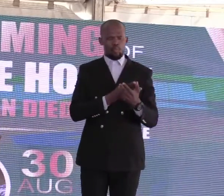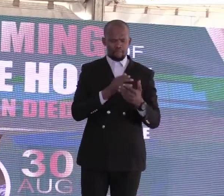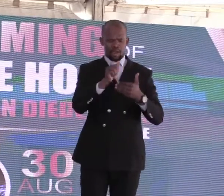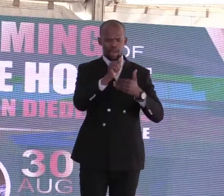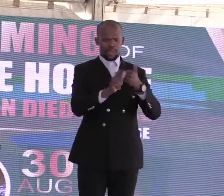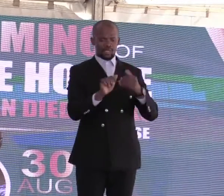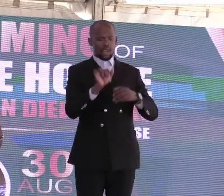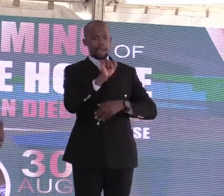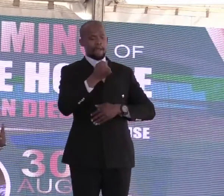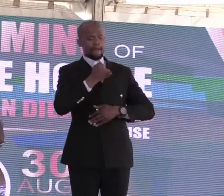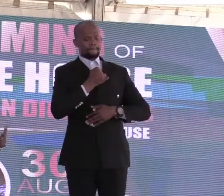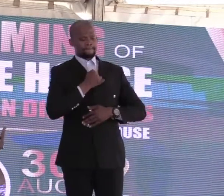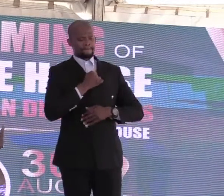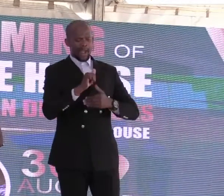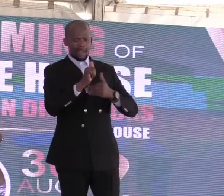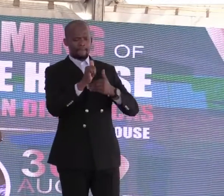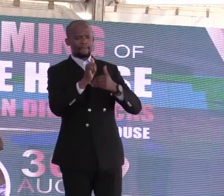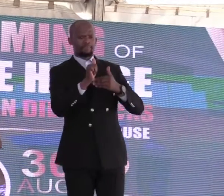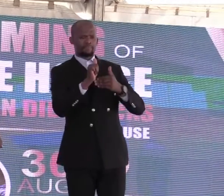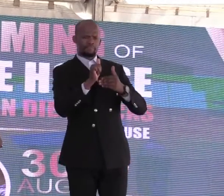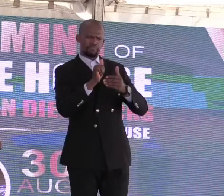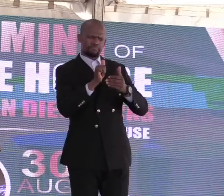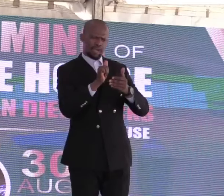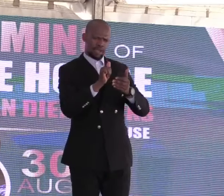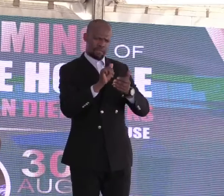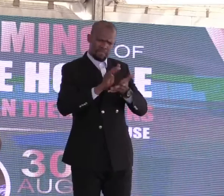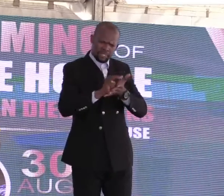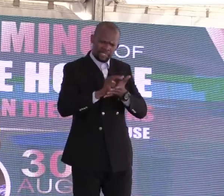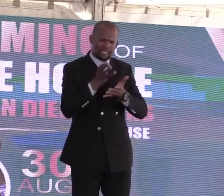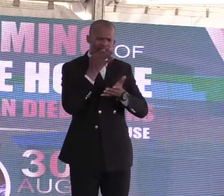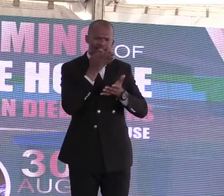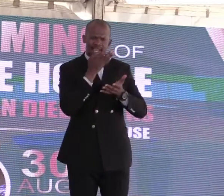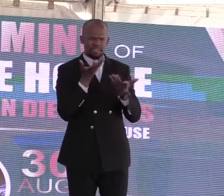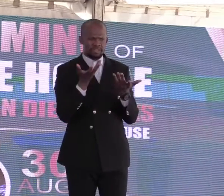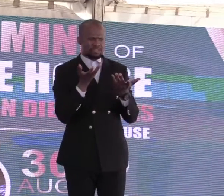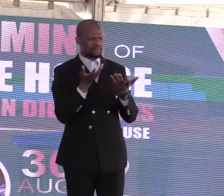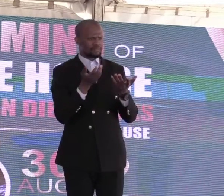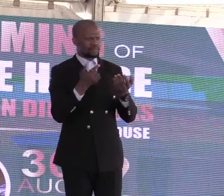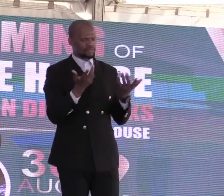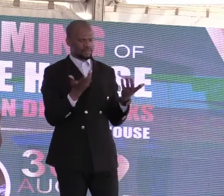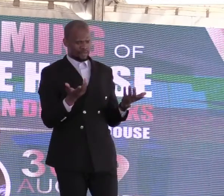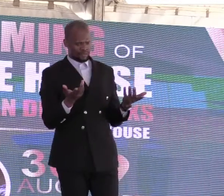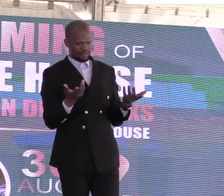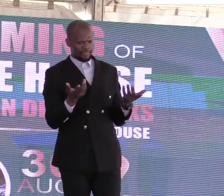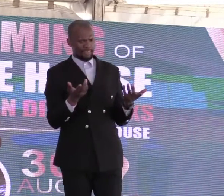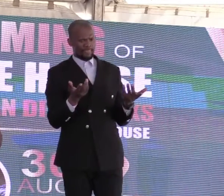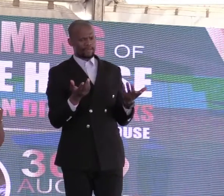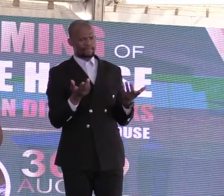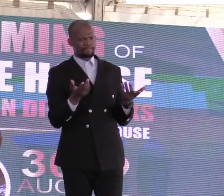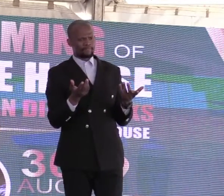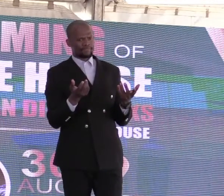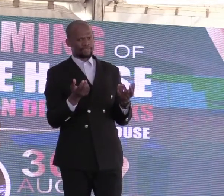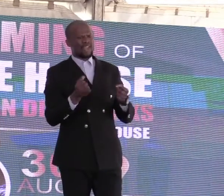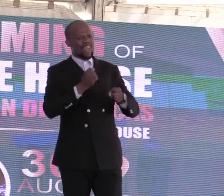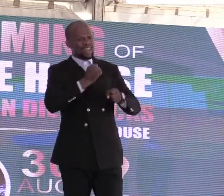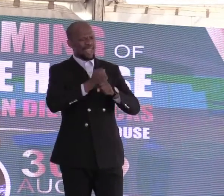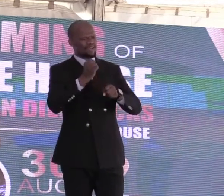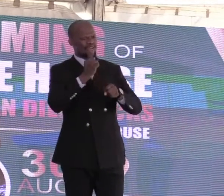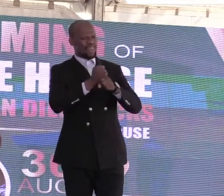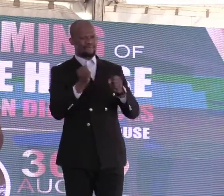the following, imploring you as a woman, do not